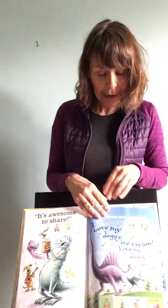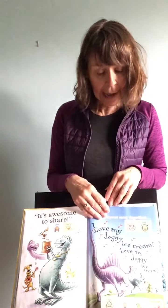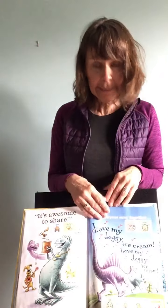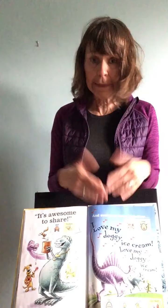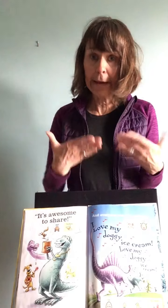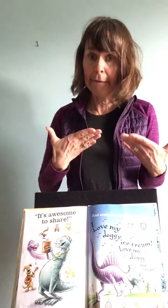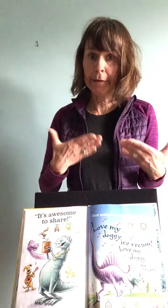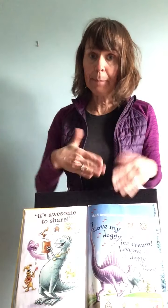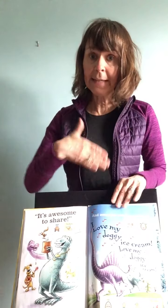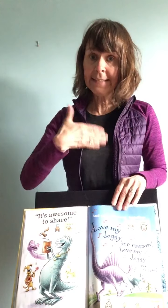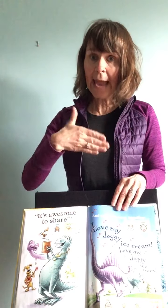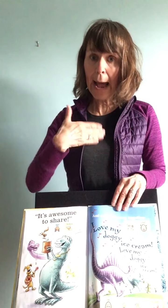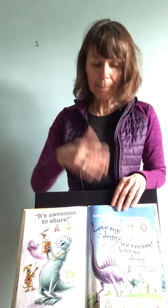I think everybody's happy.